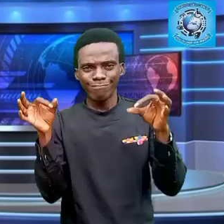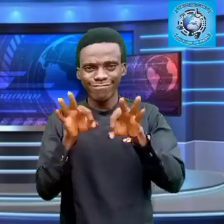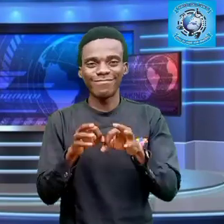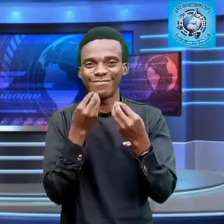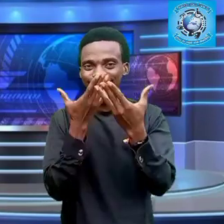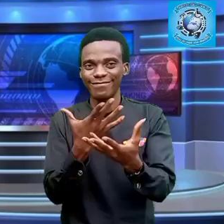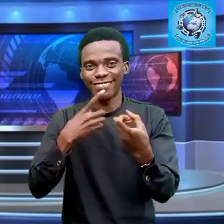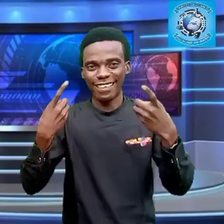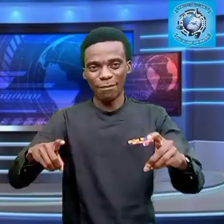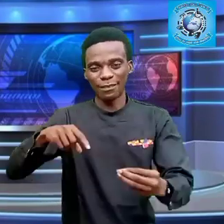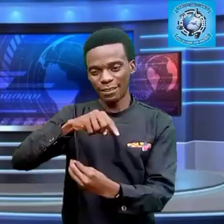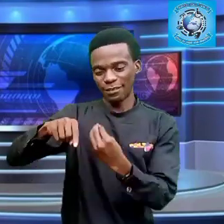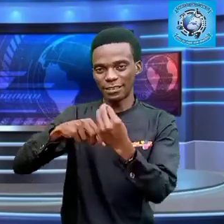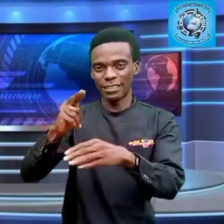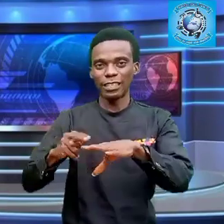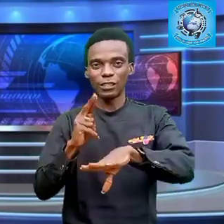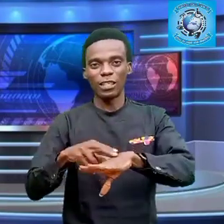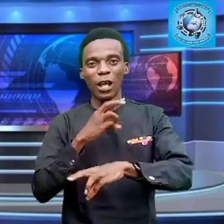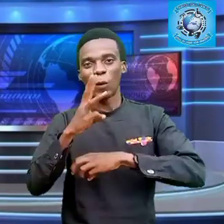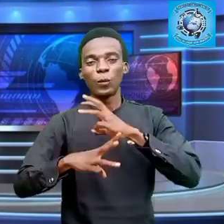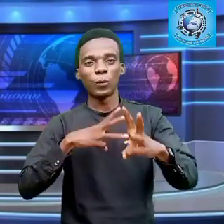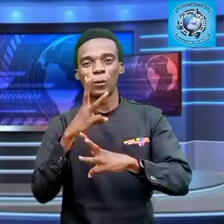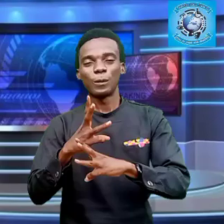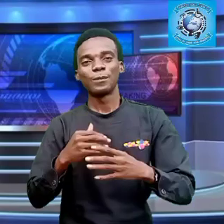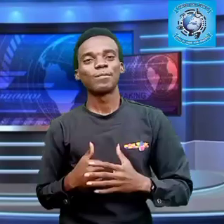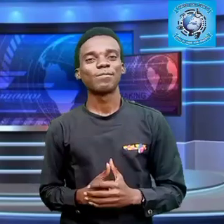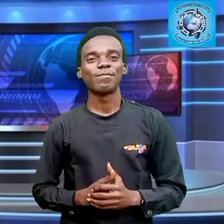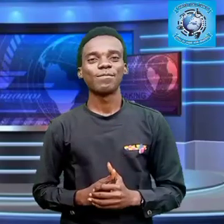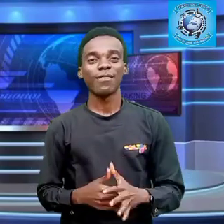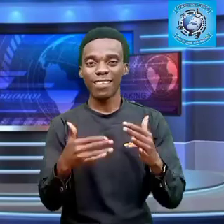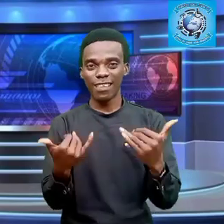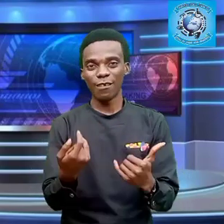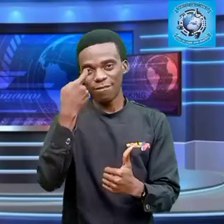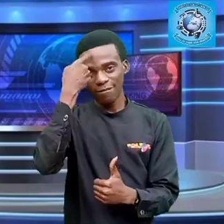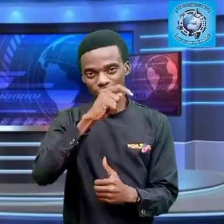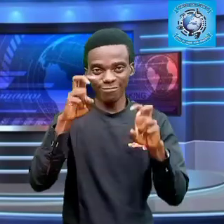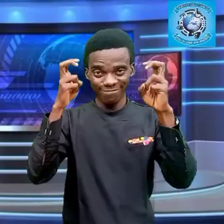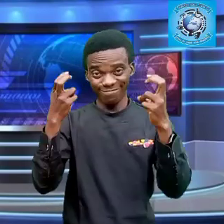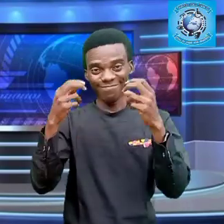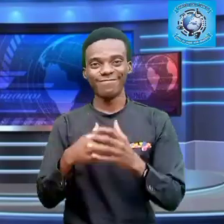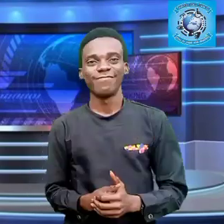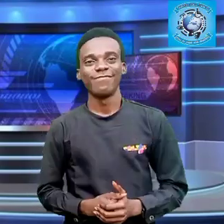and happenings around the nation and across the world at large. Now for the headlines.